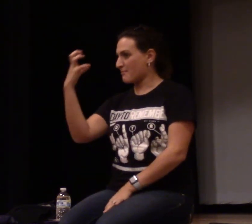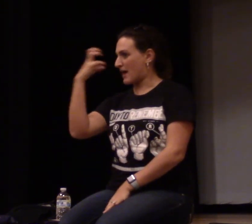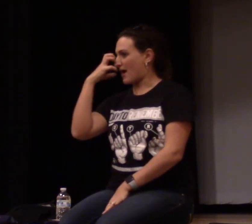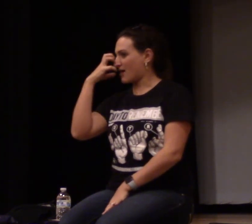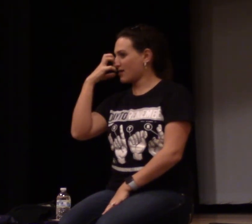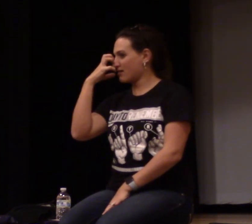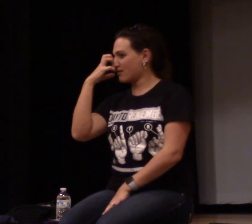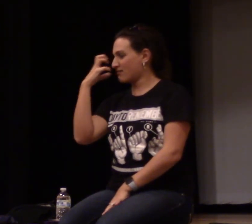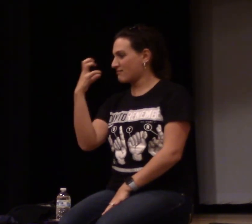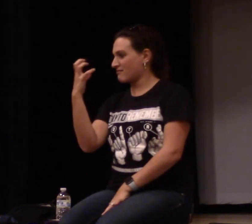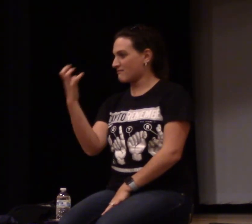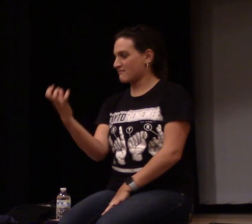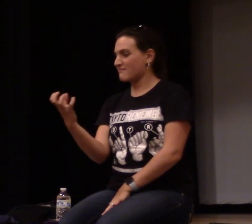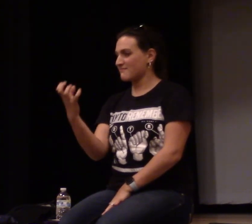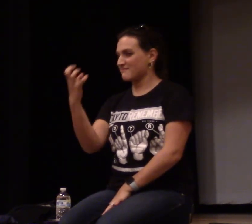mad,